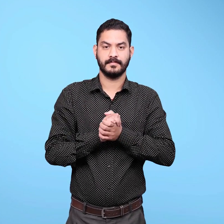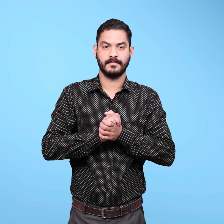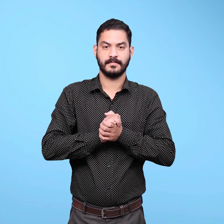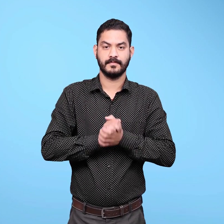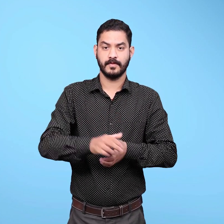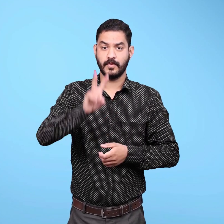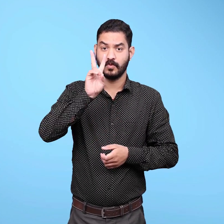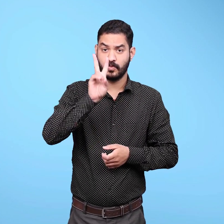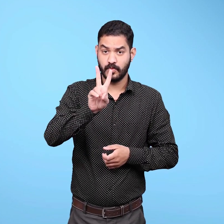2.